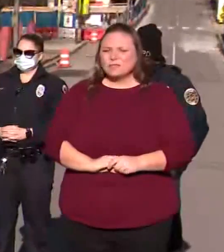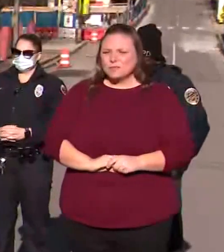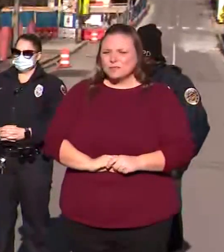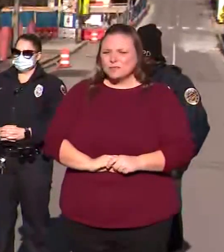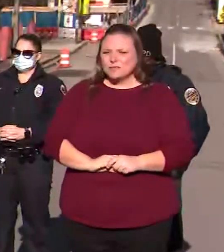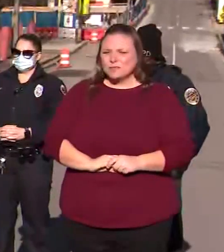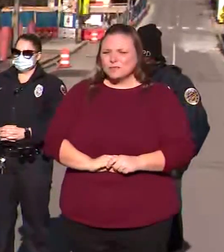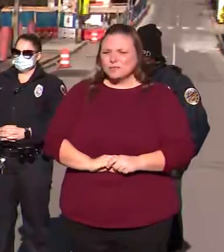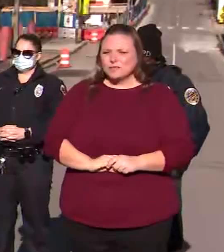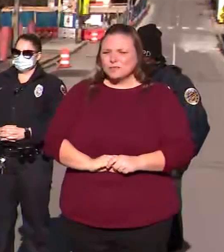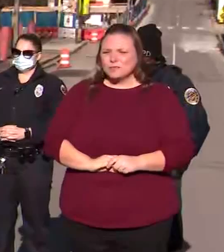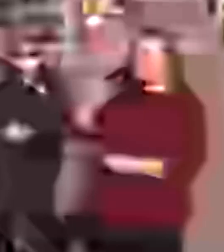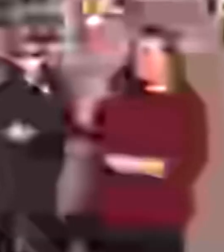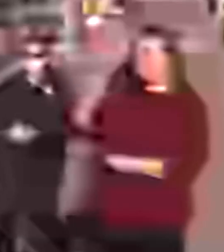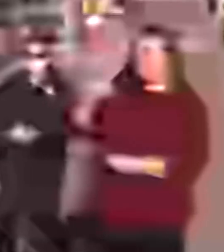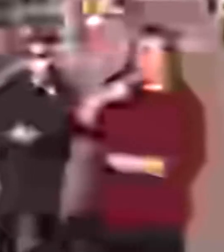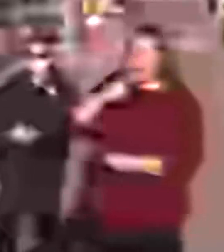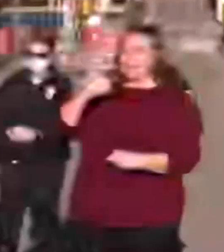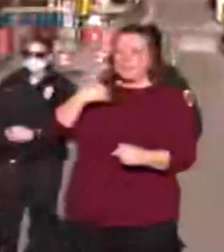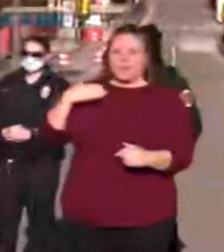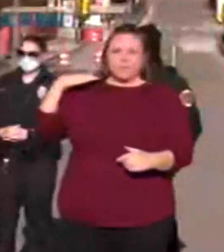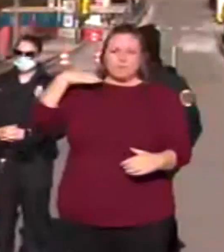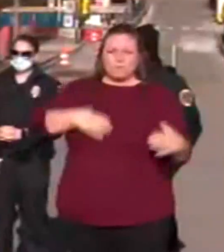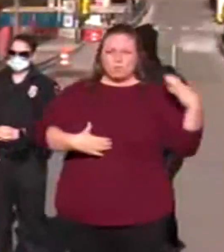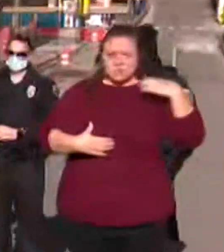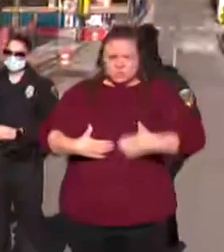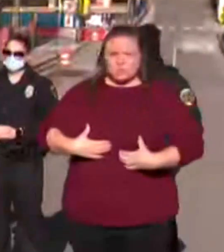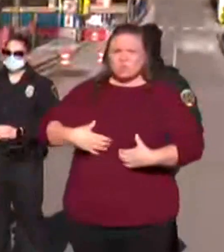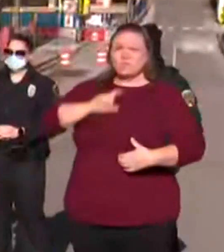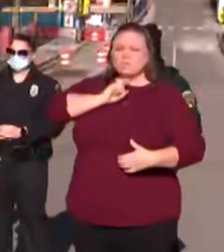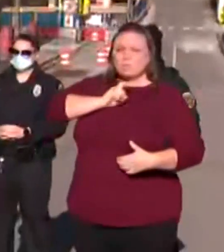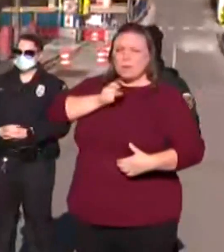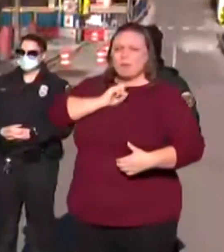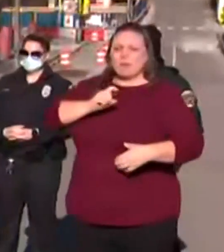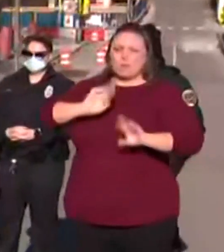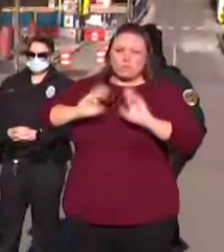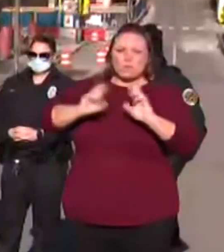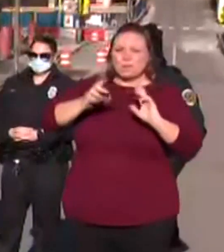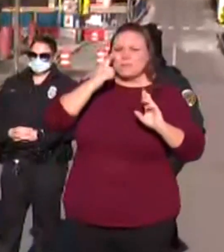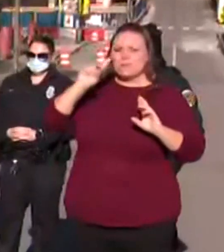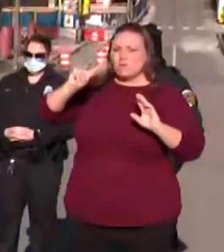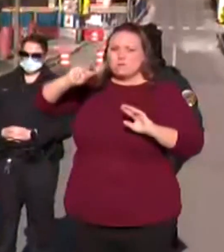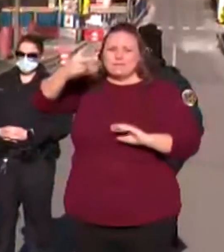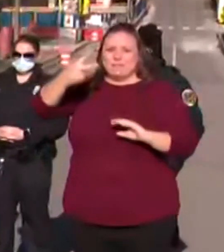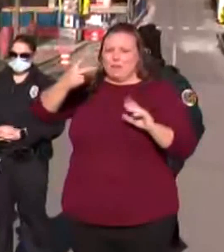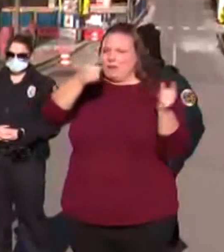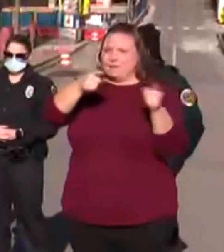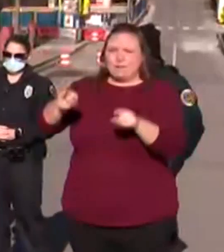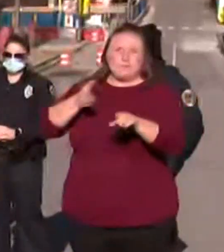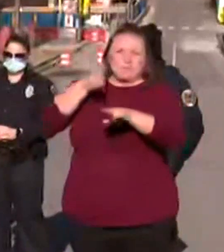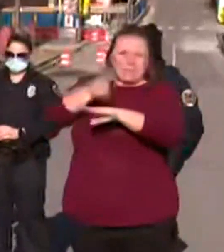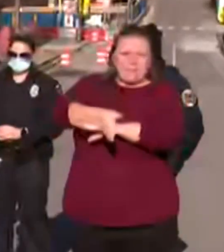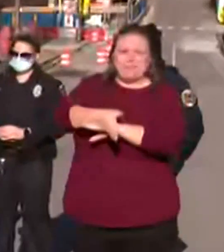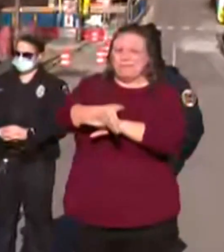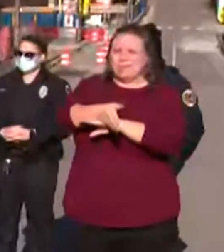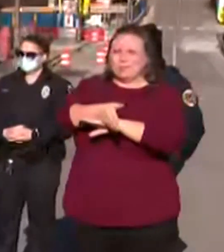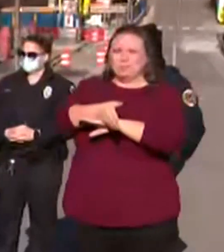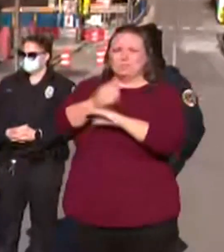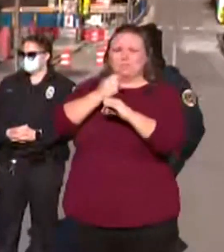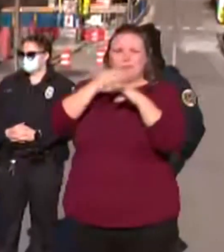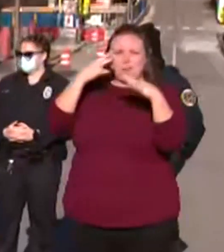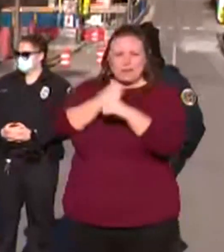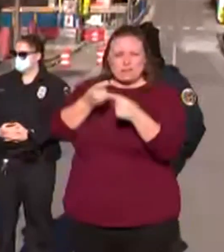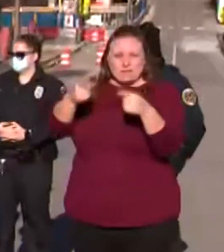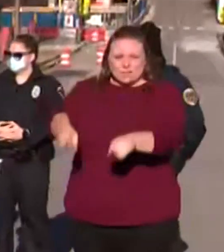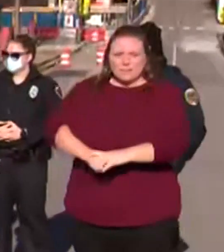like Officer Wells said, to get our heavy plates on, to prepare for whatever might come after the countdown ended.